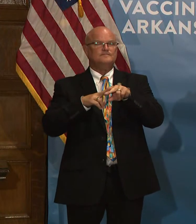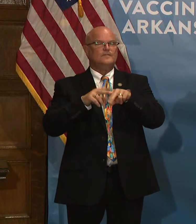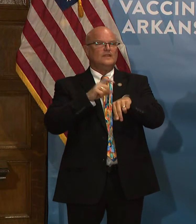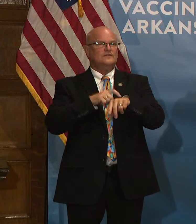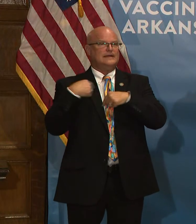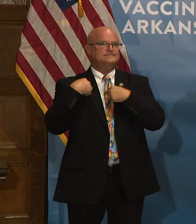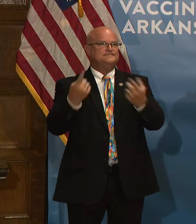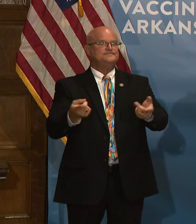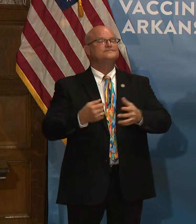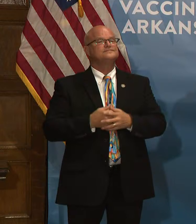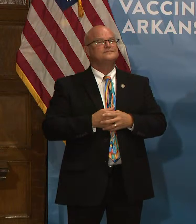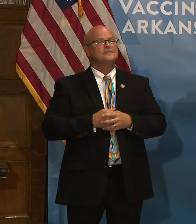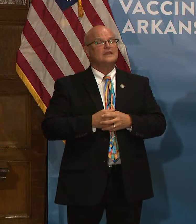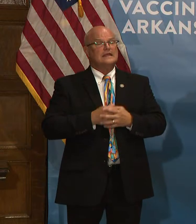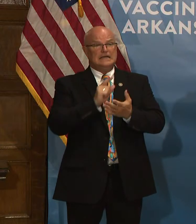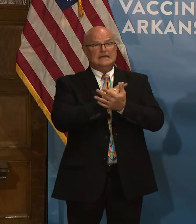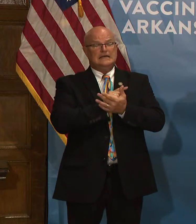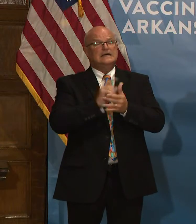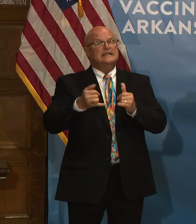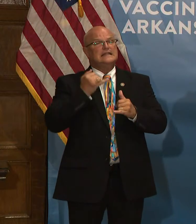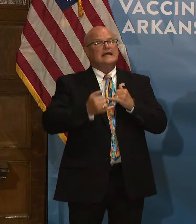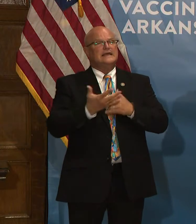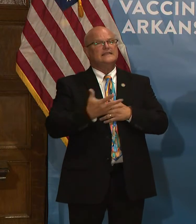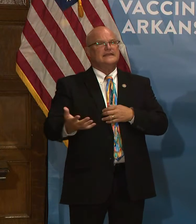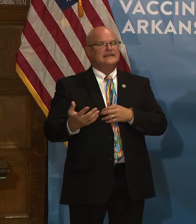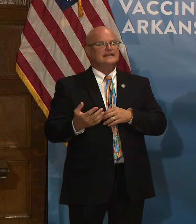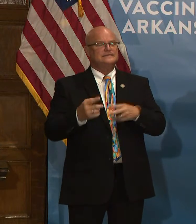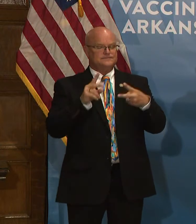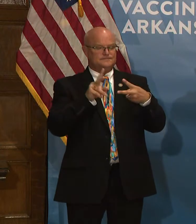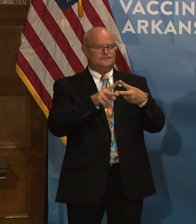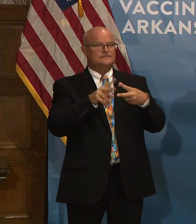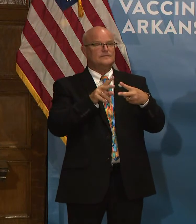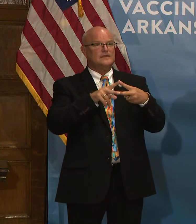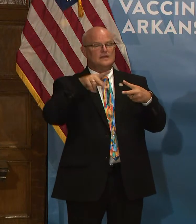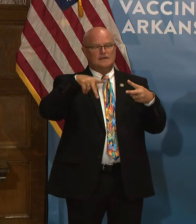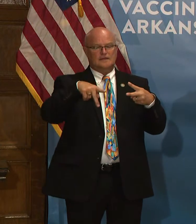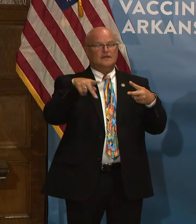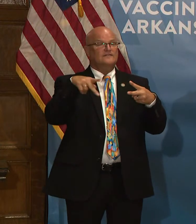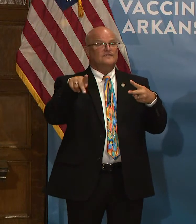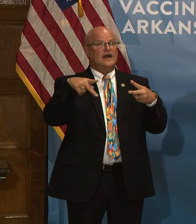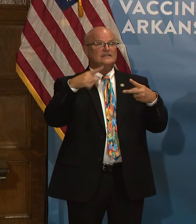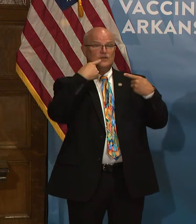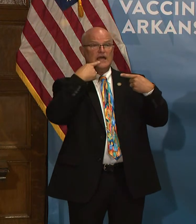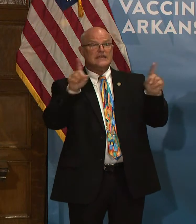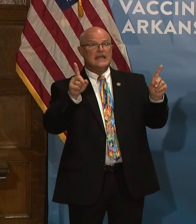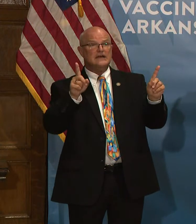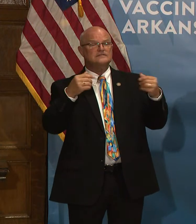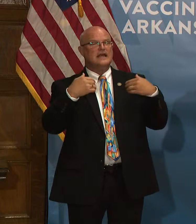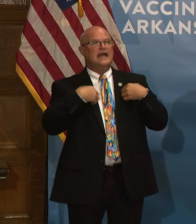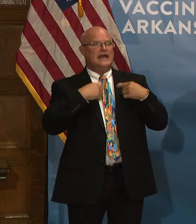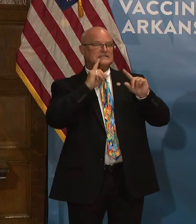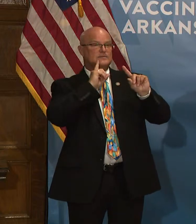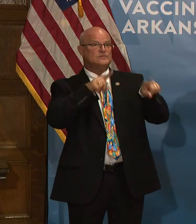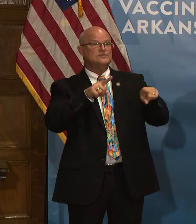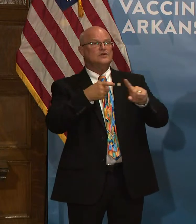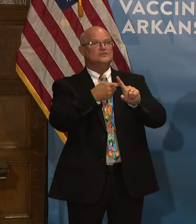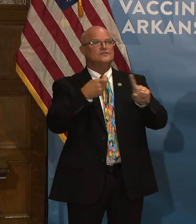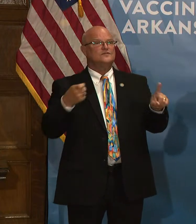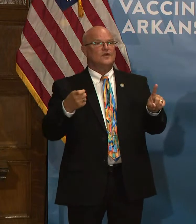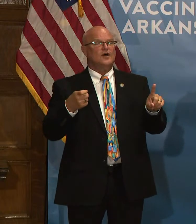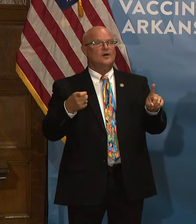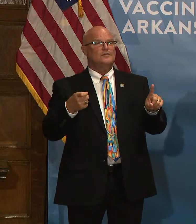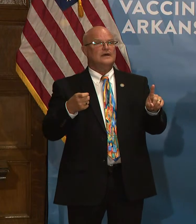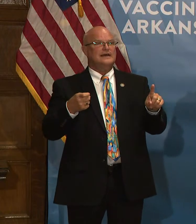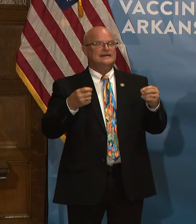time. Lastly, two things. Pfizer recently announced that they had some results from, and have released